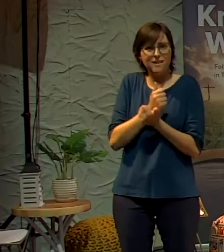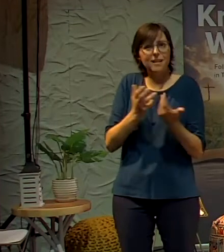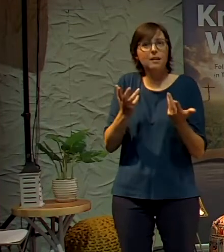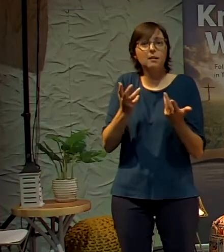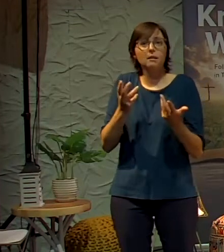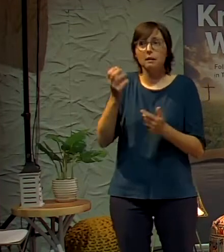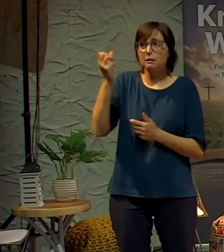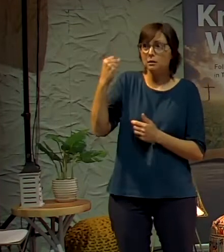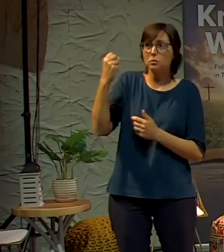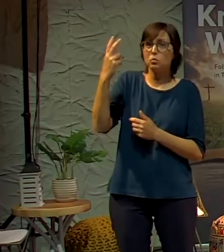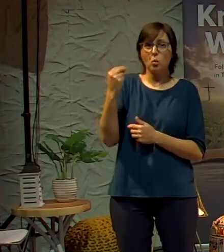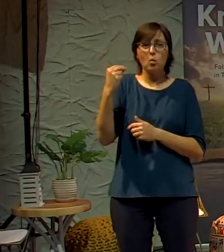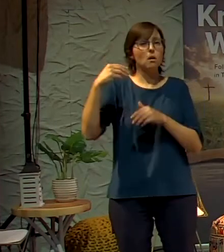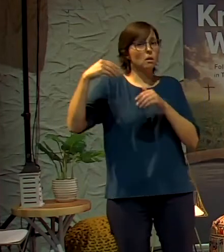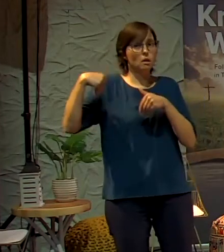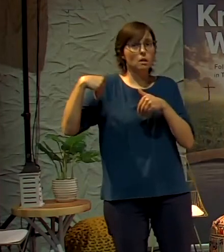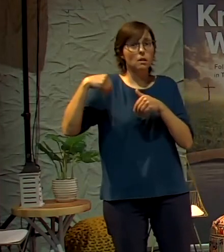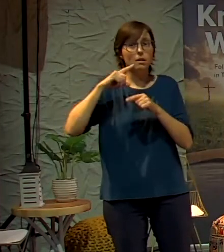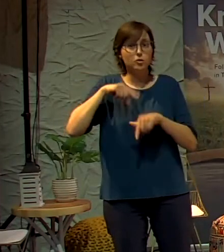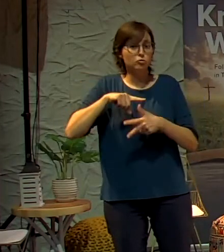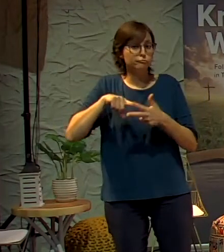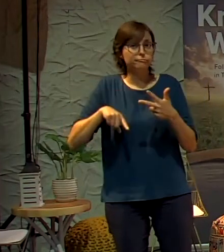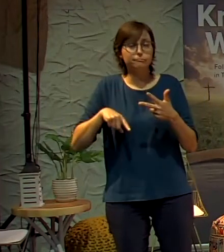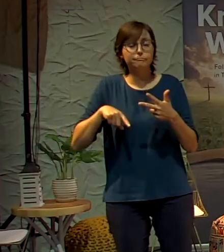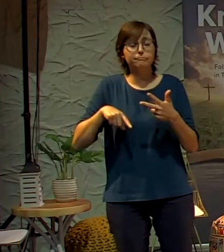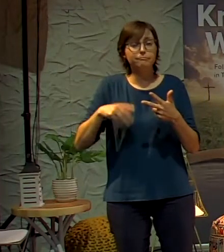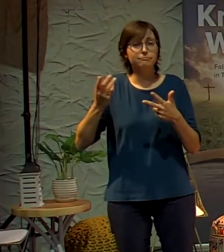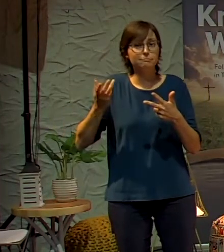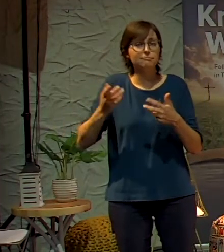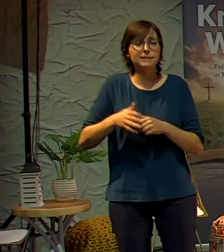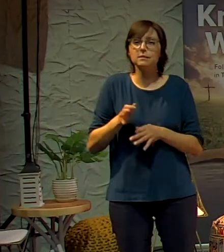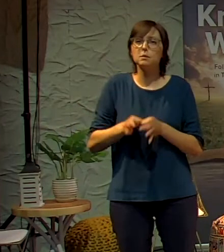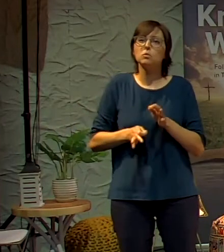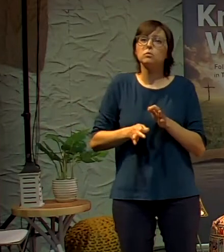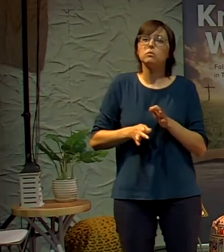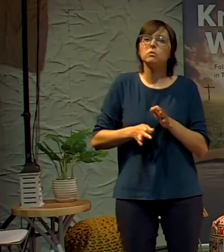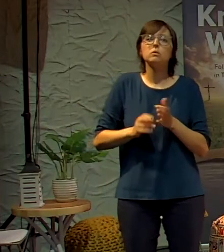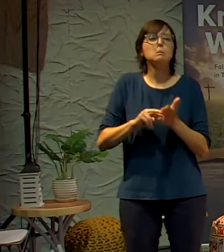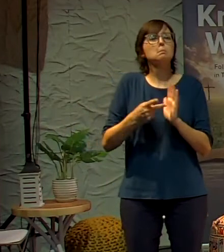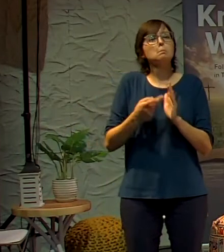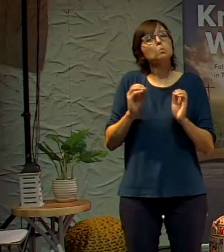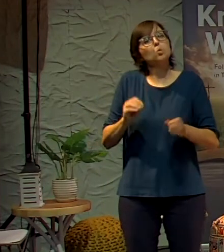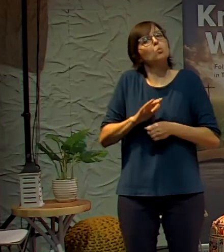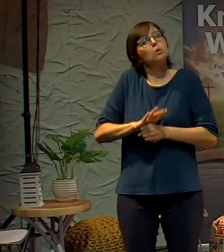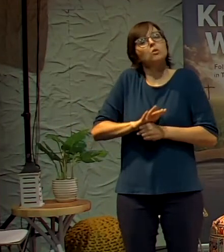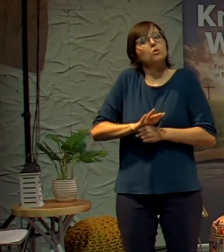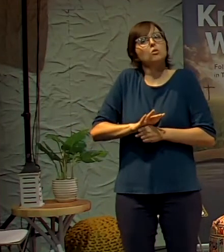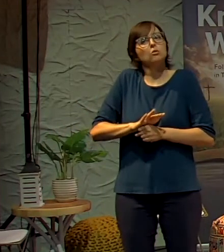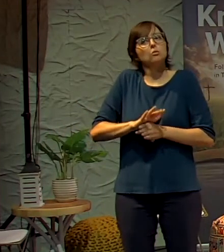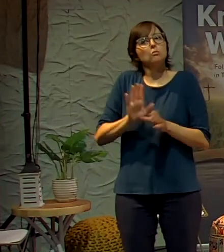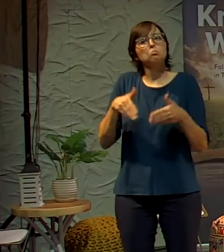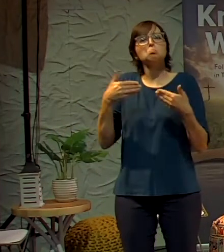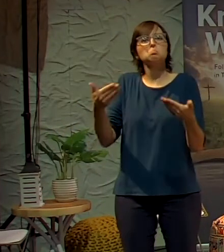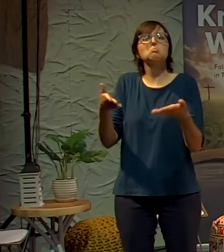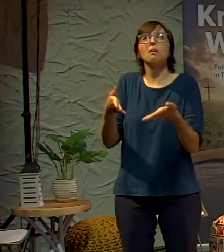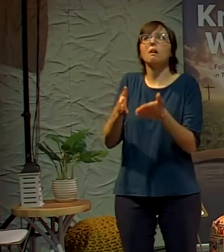answer could be yes, no, or not now. Is that simple? Therefore, there's no pressure. Just ask and